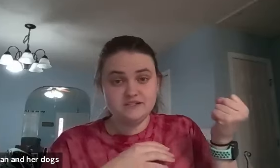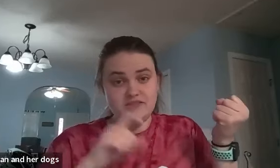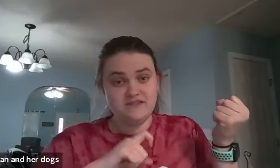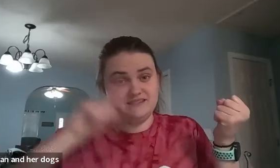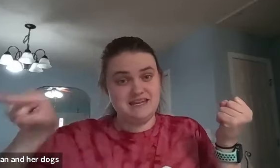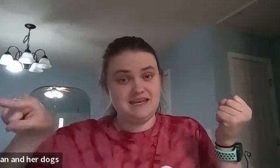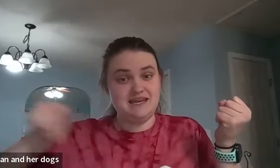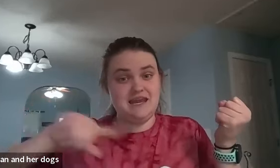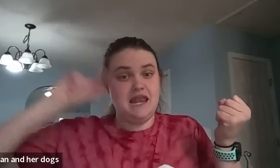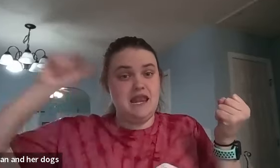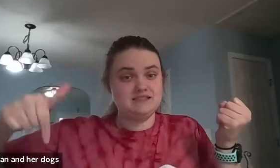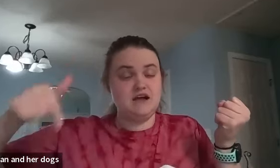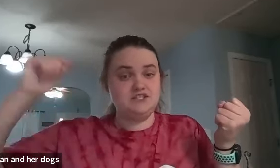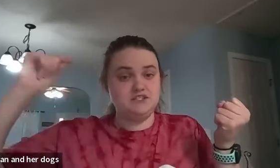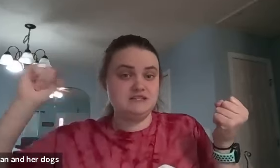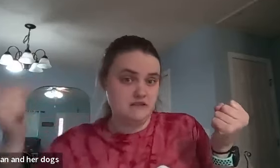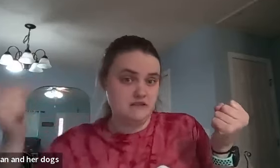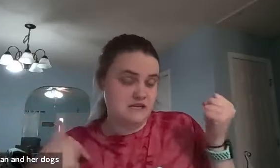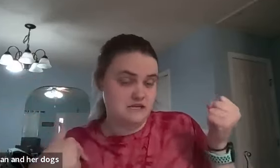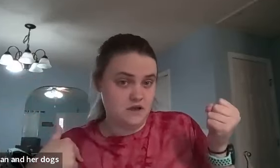and then say it next class, you can tell it, say it as well.